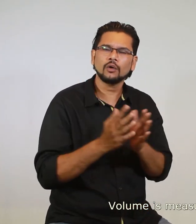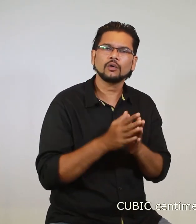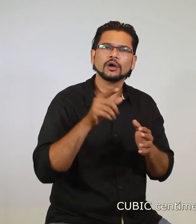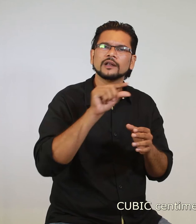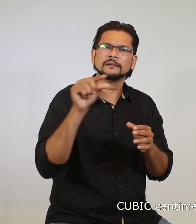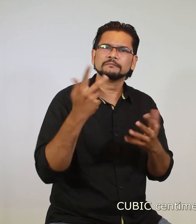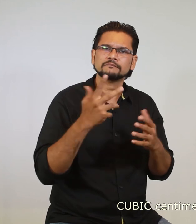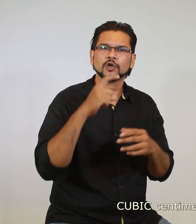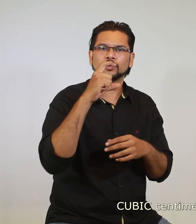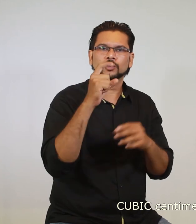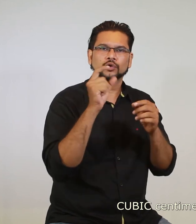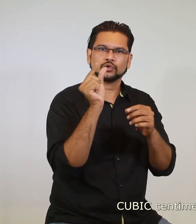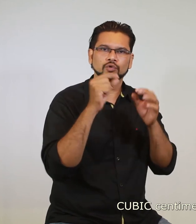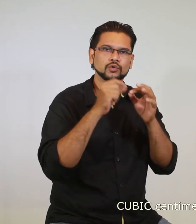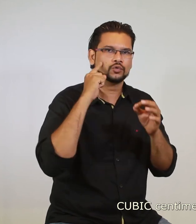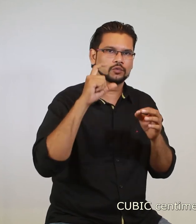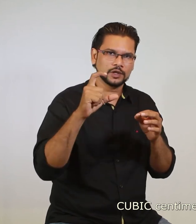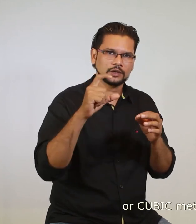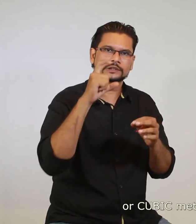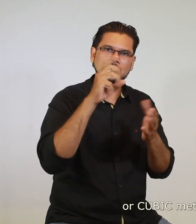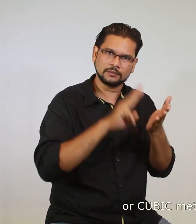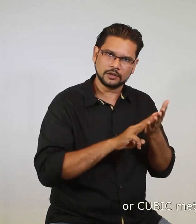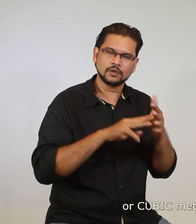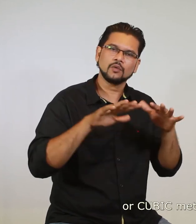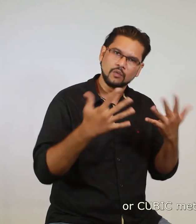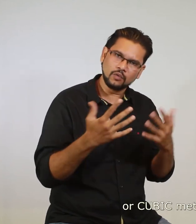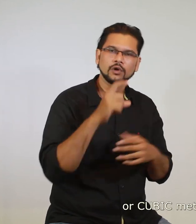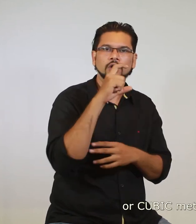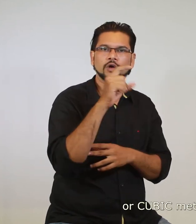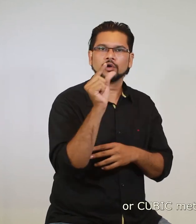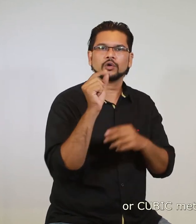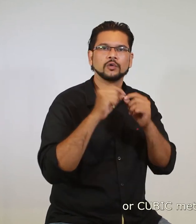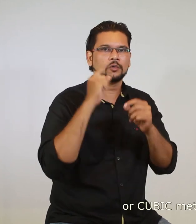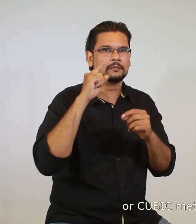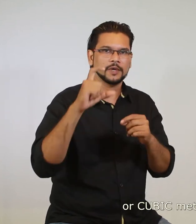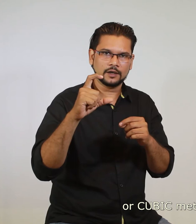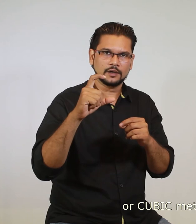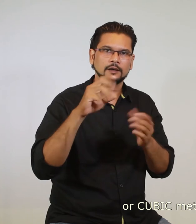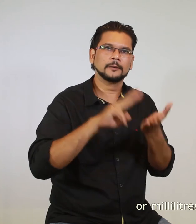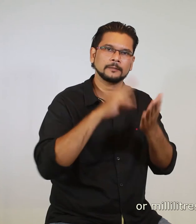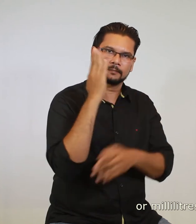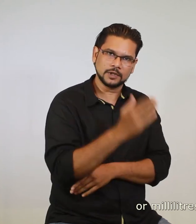If centimeters… Or cubic meters… Or